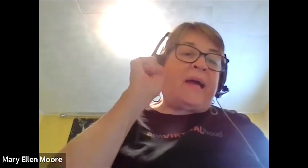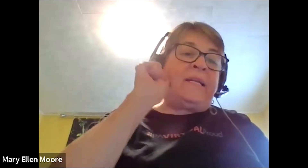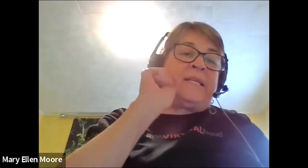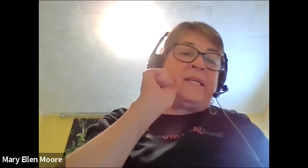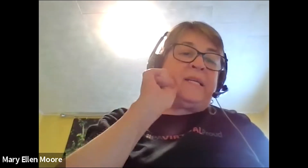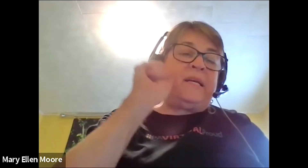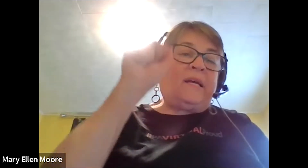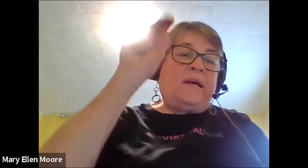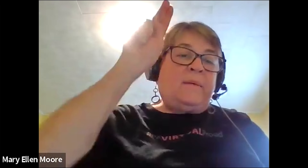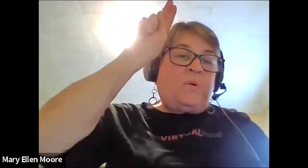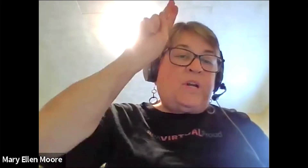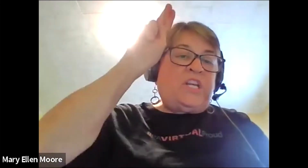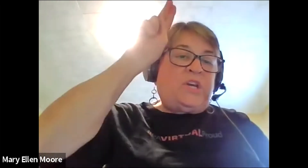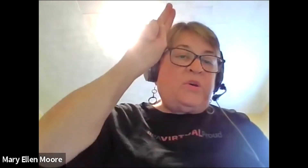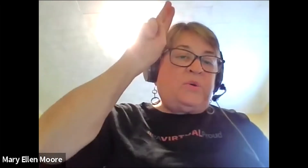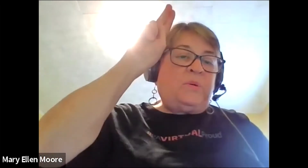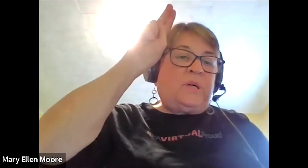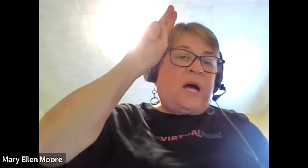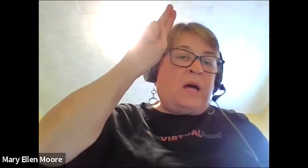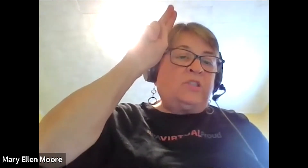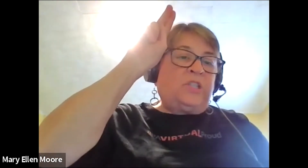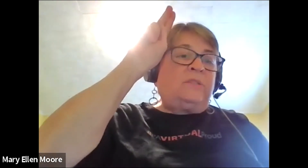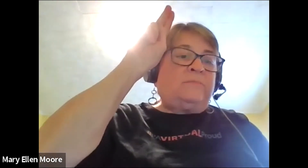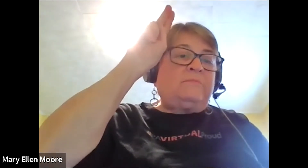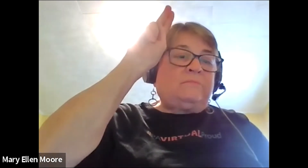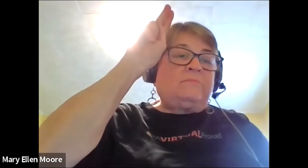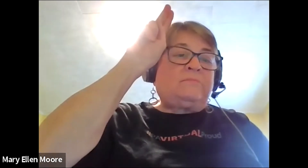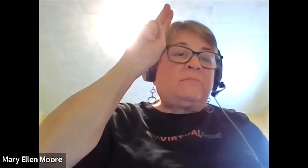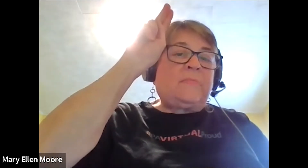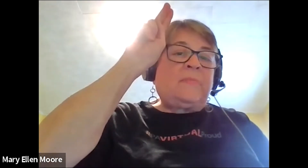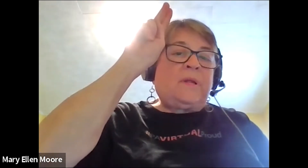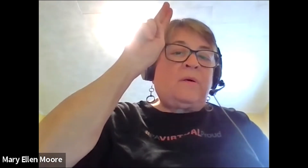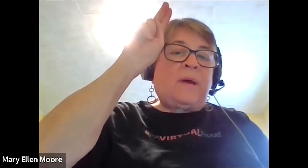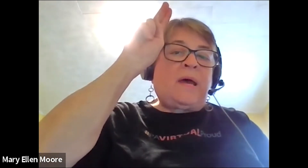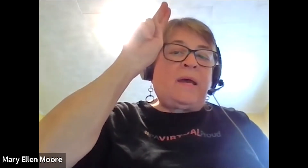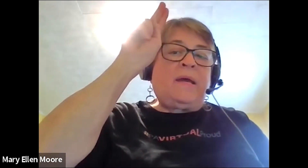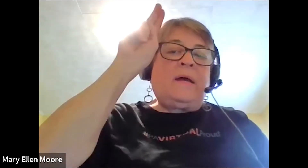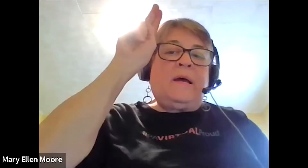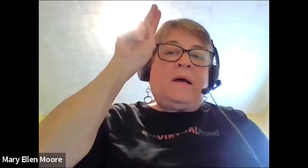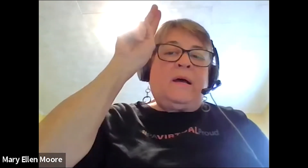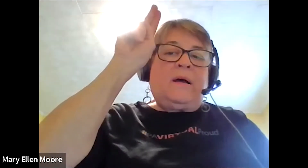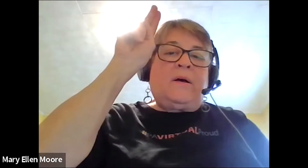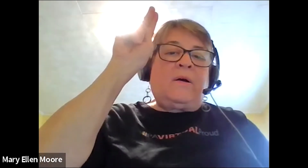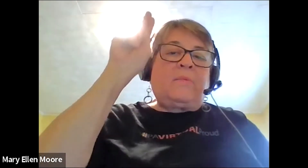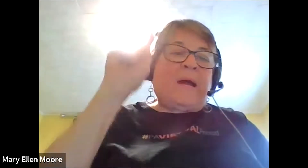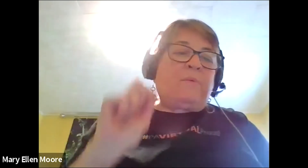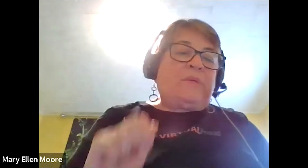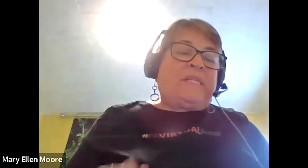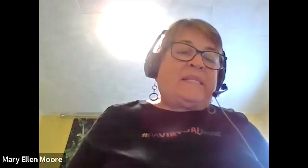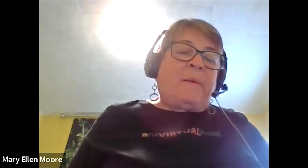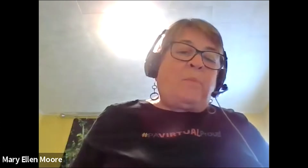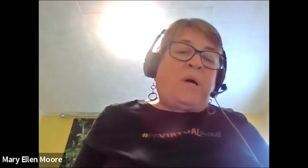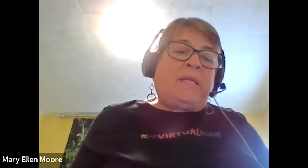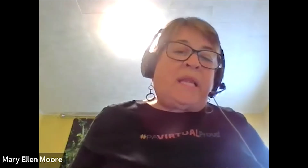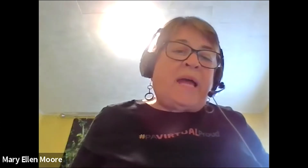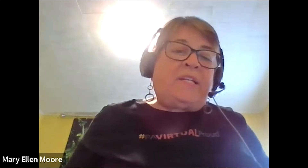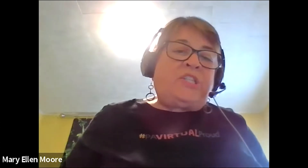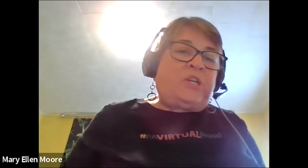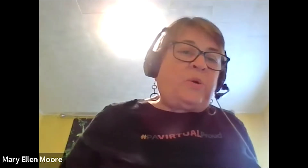aunt, put a U, uncle. Okay. All right. Would someone like to, oh,